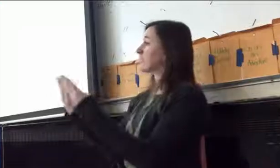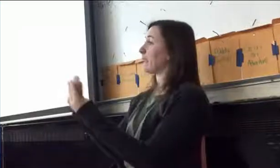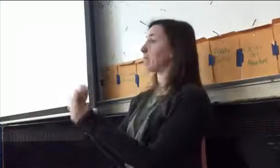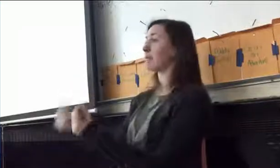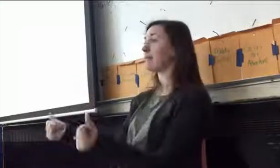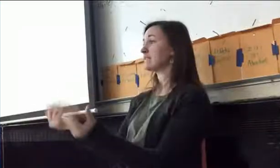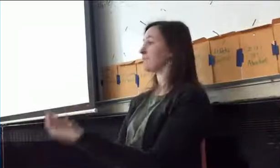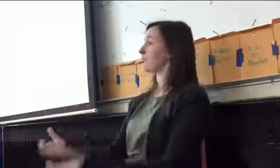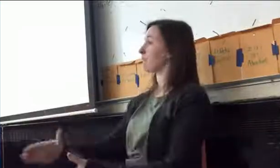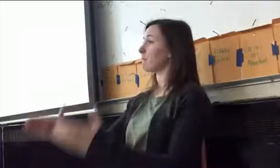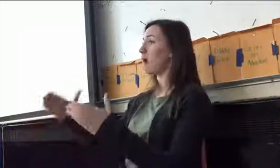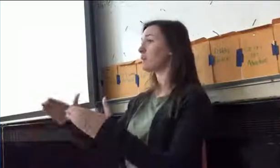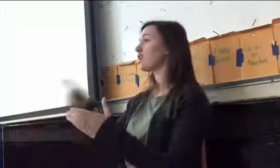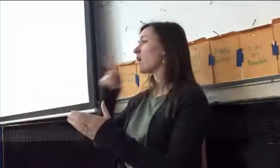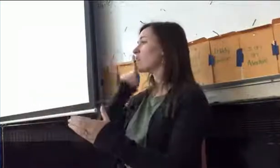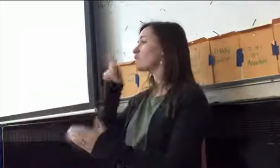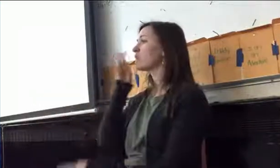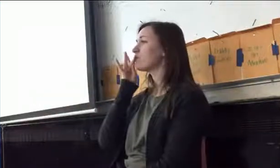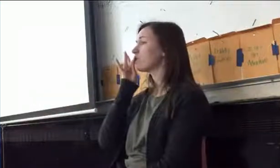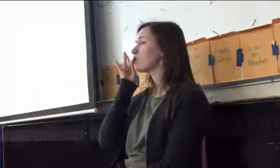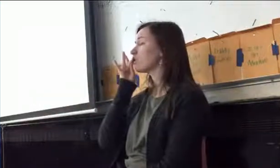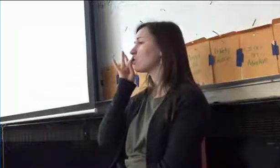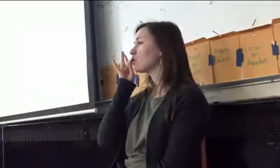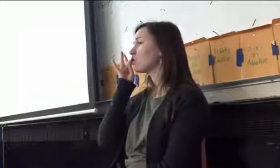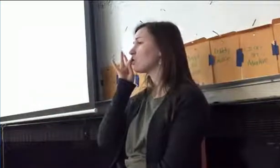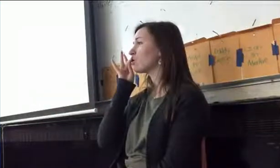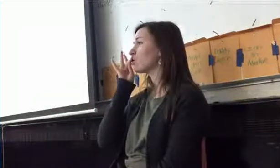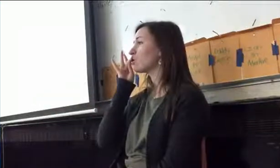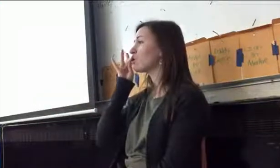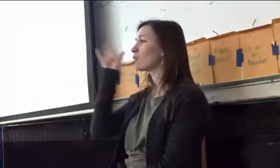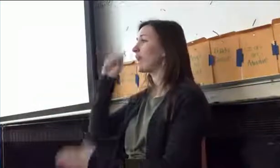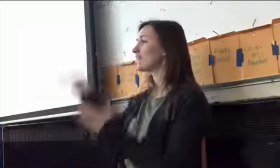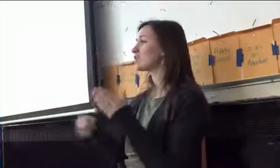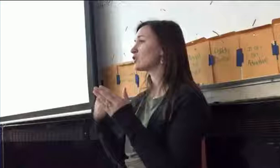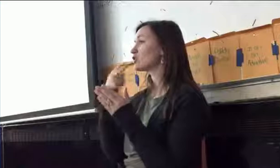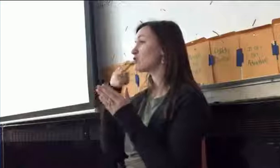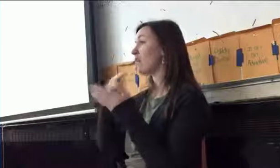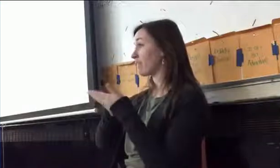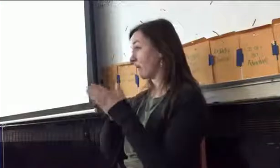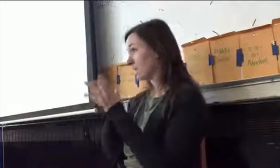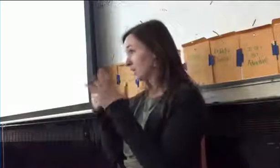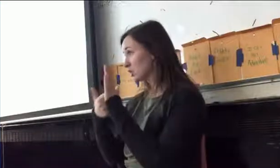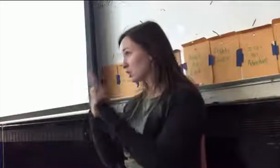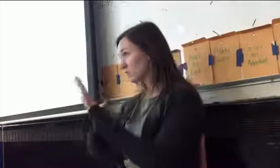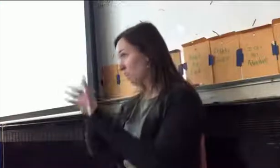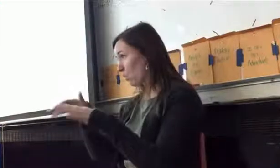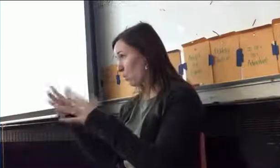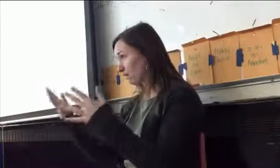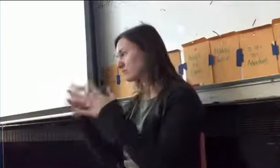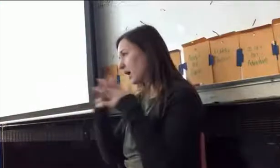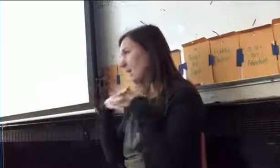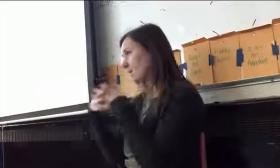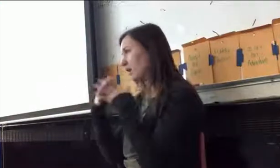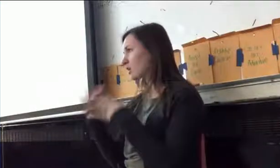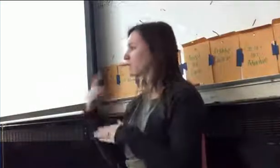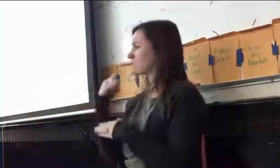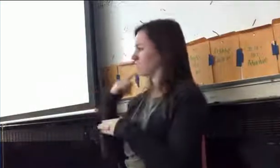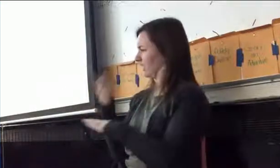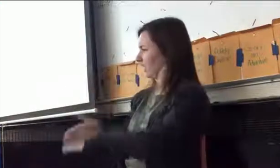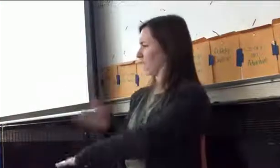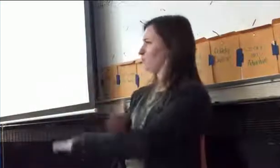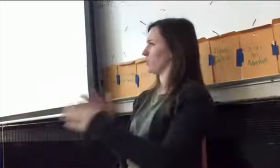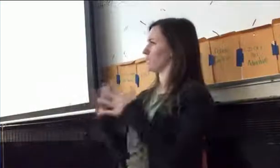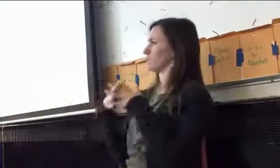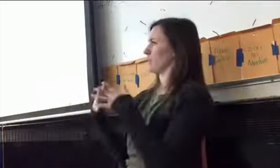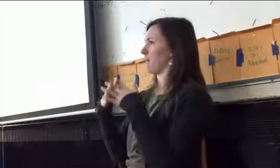of this really great stew that is America. So basically what it's saying is it's creating a better America by creating an America that